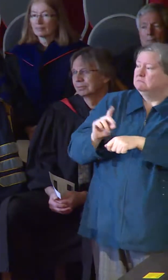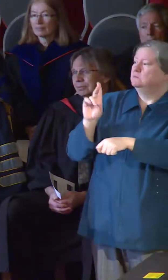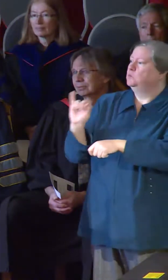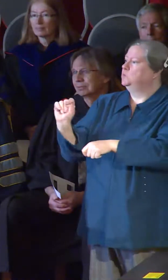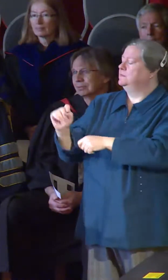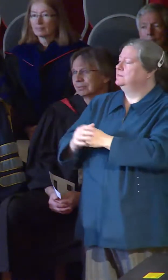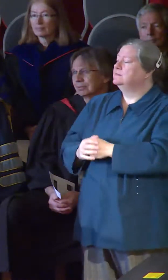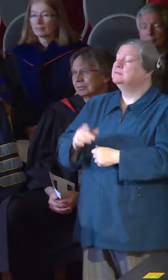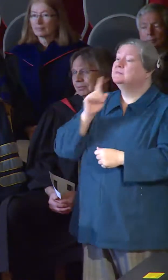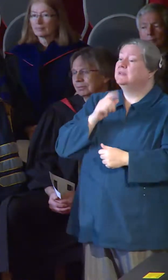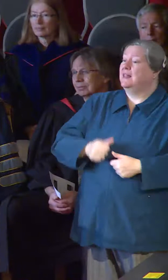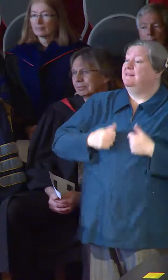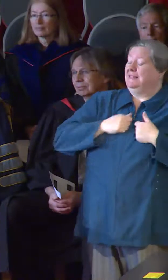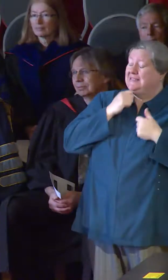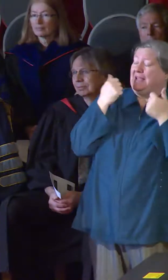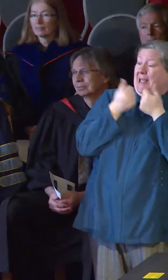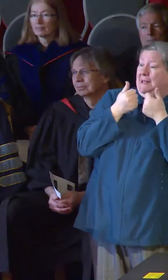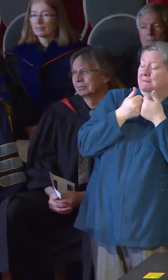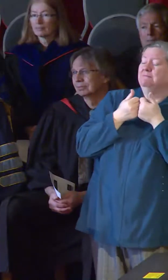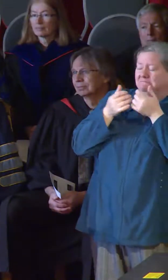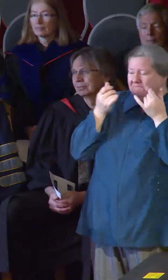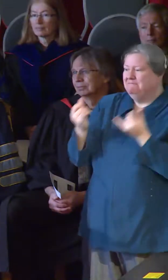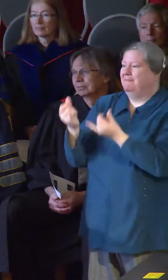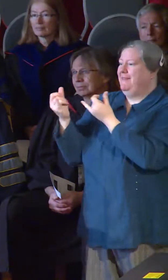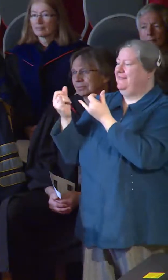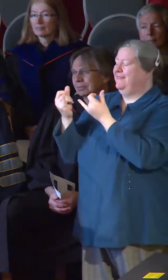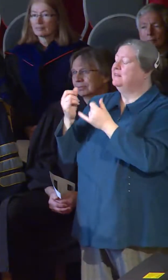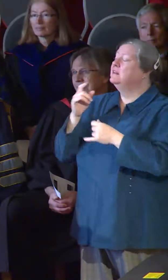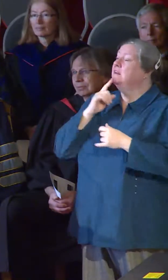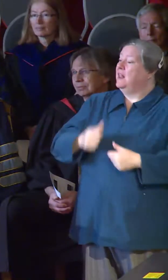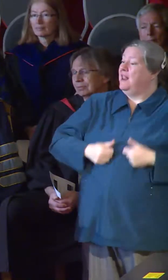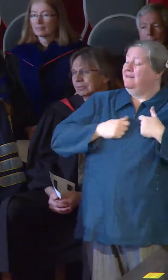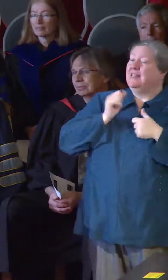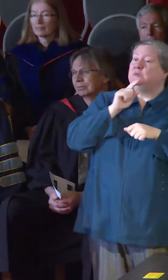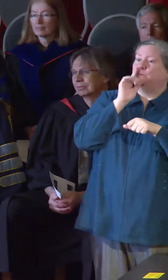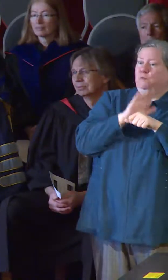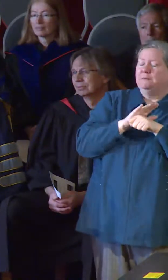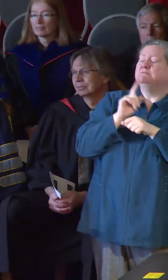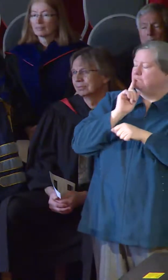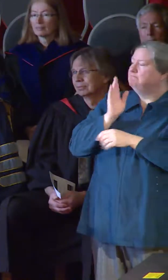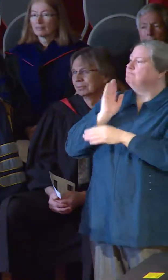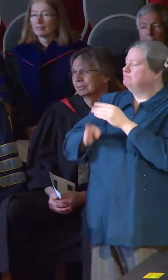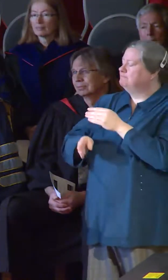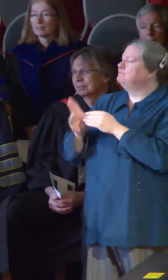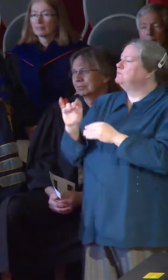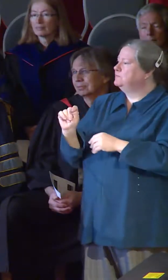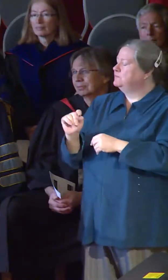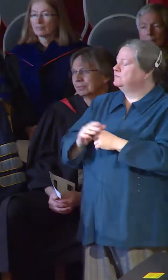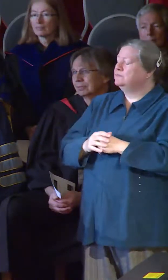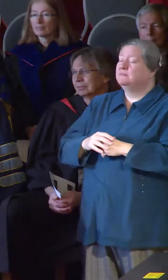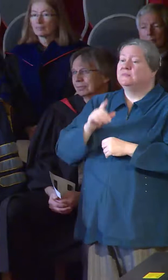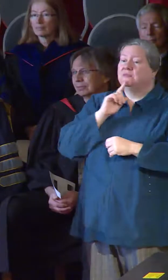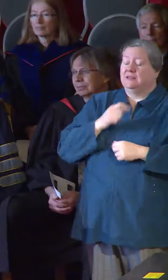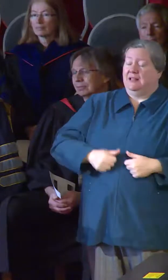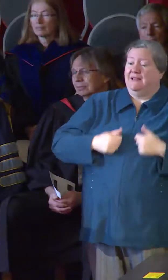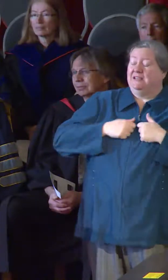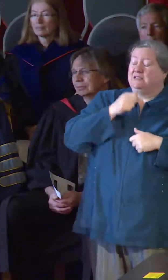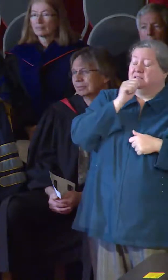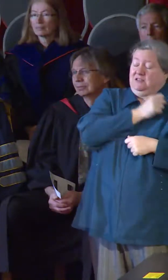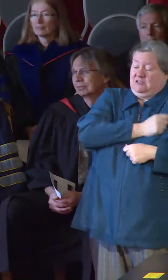game, play it. Life is a promise, fulfill it. Life is sorrow, overcome